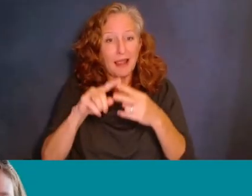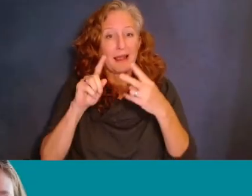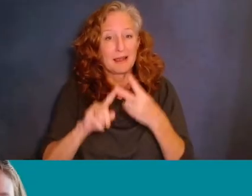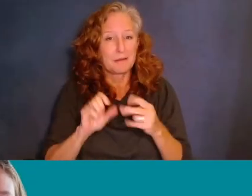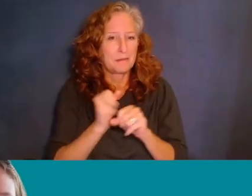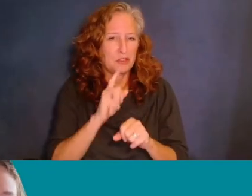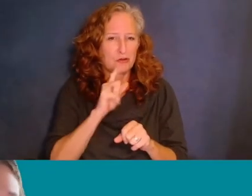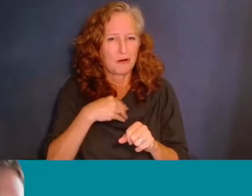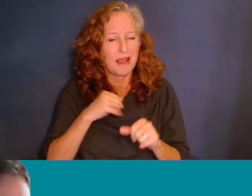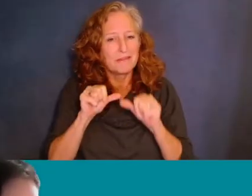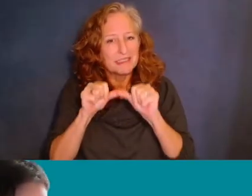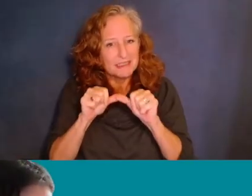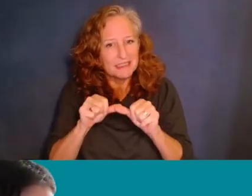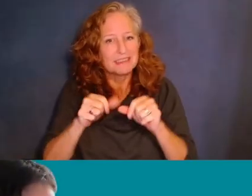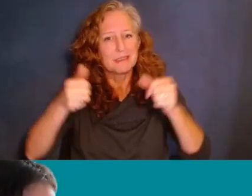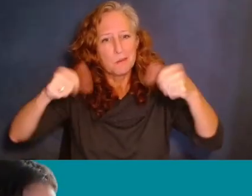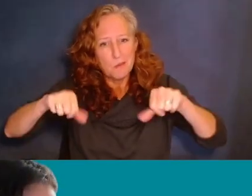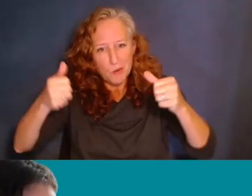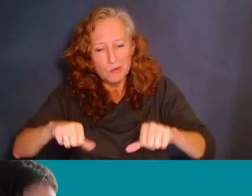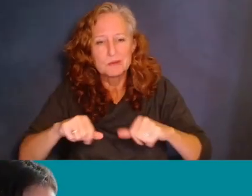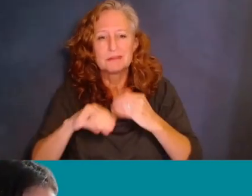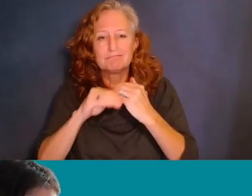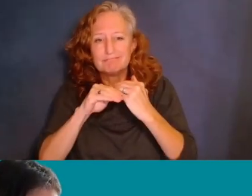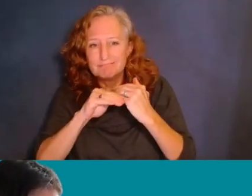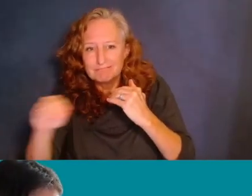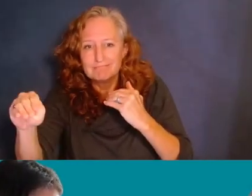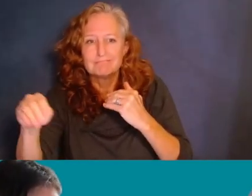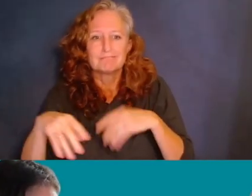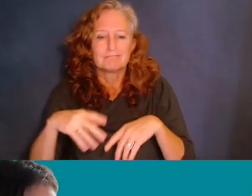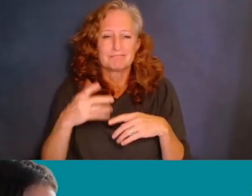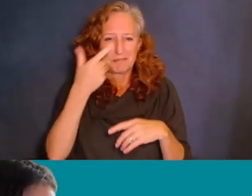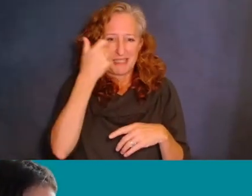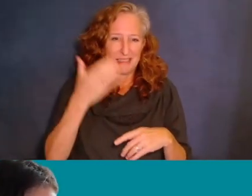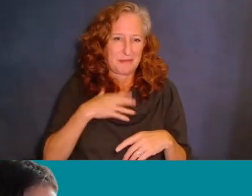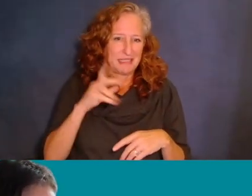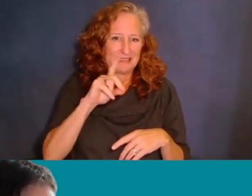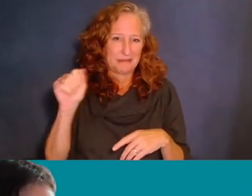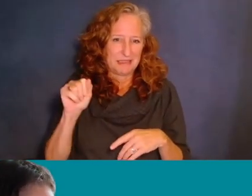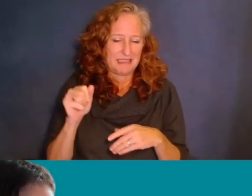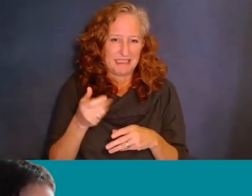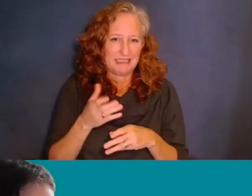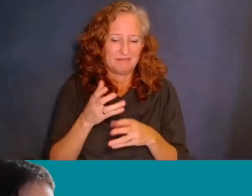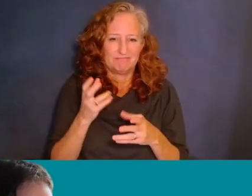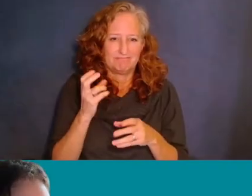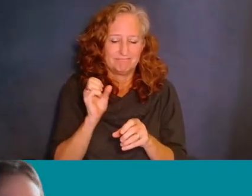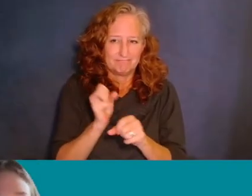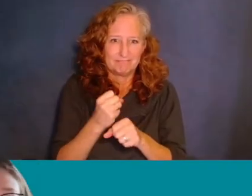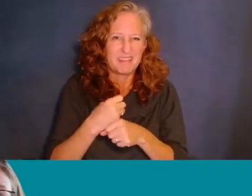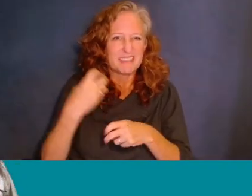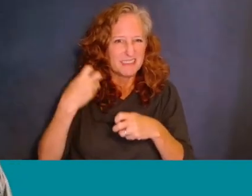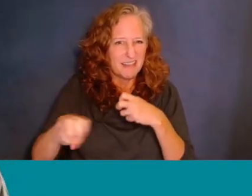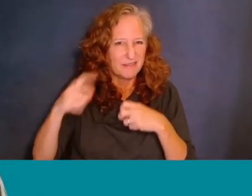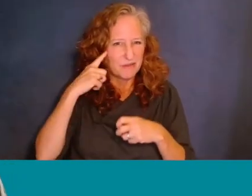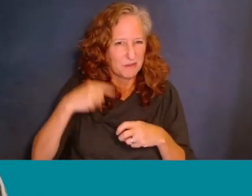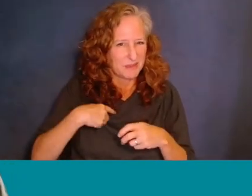with audience and tips if energy is a challenge. Yeah,